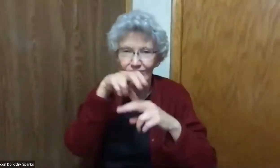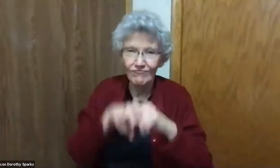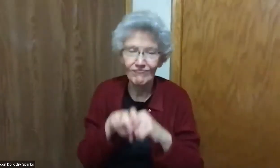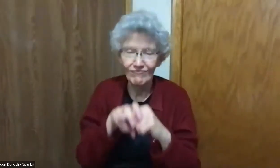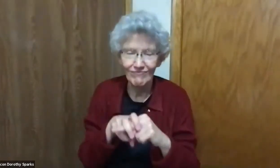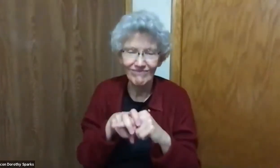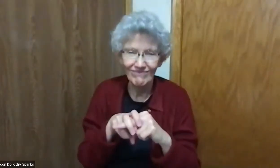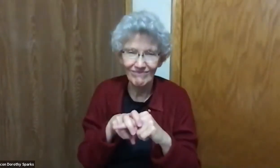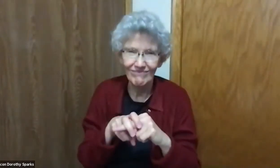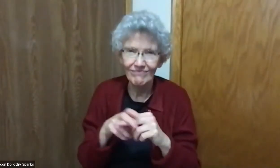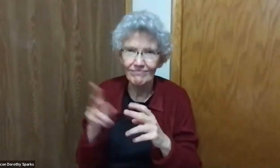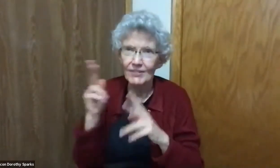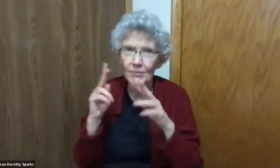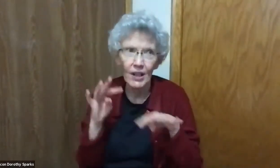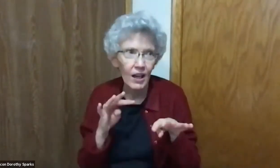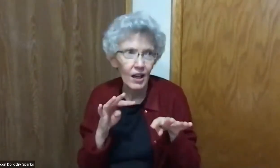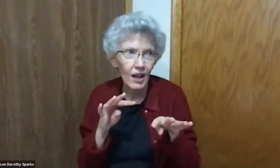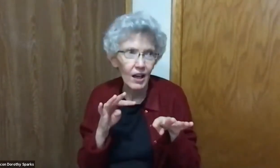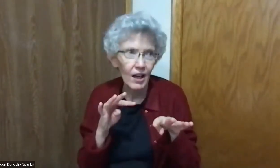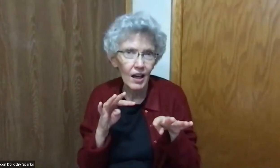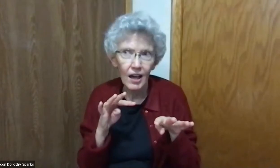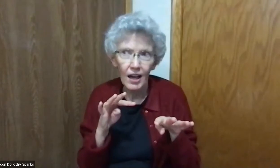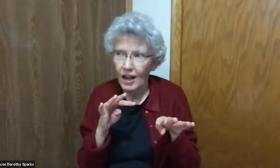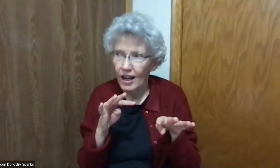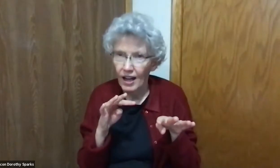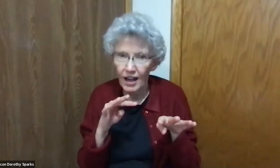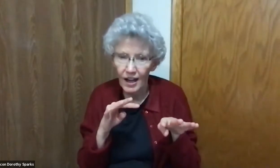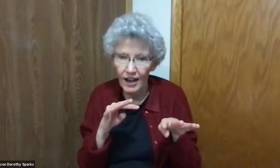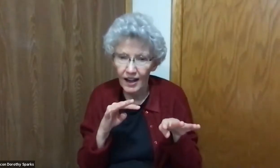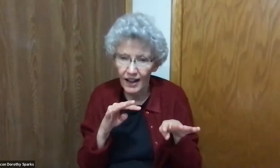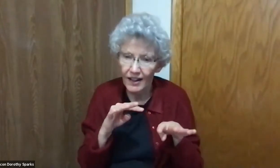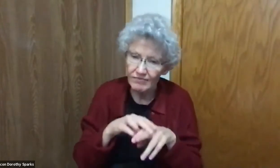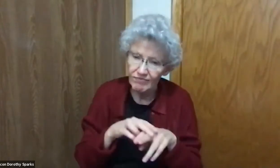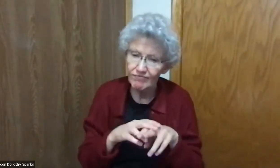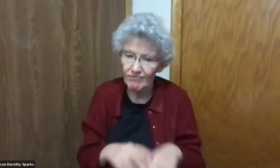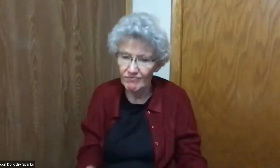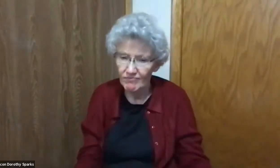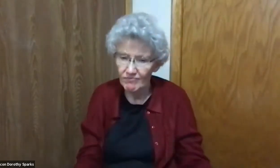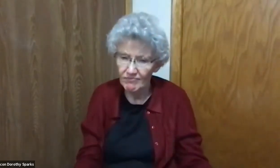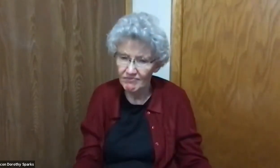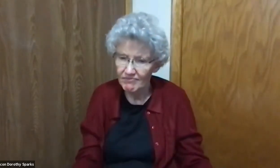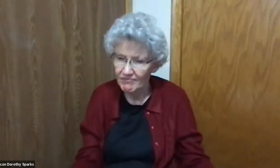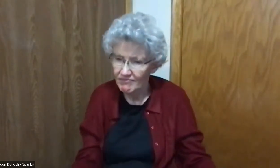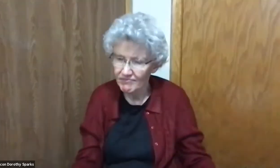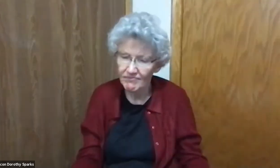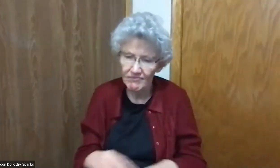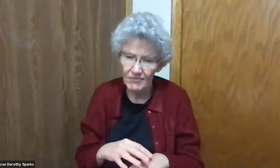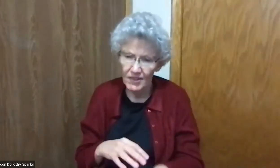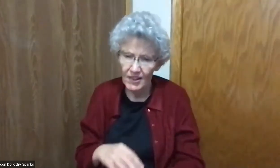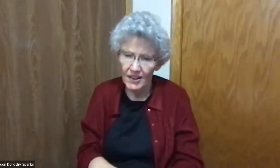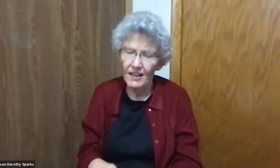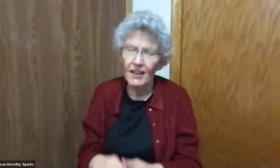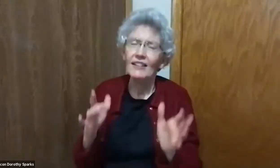Jesus closed the book and then handed it back to the man in charge and sat down. Everyone in the meeting place looked straight